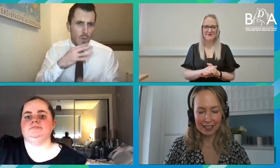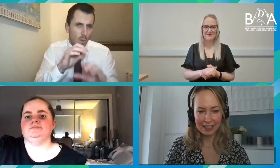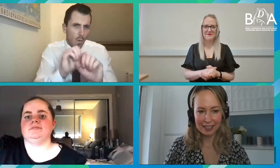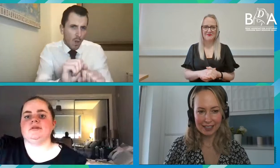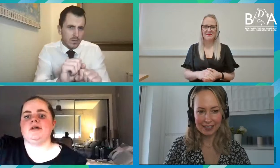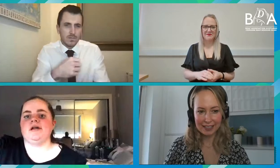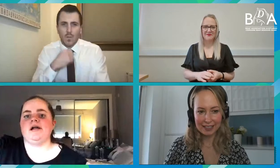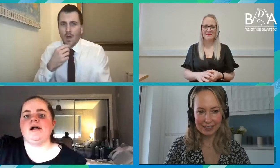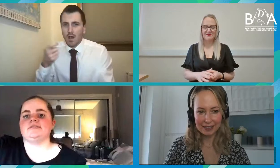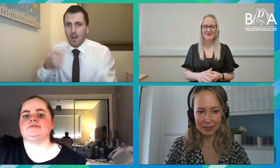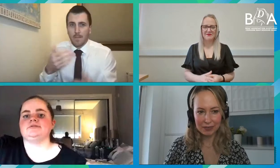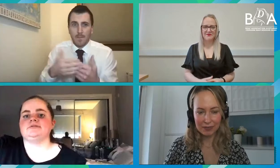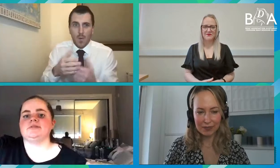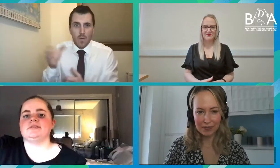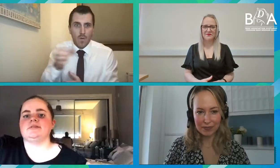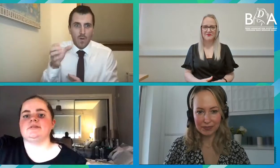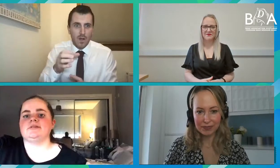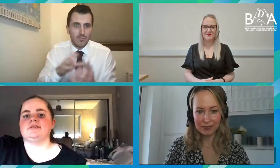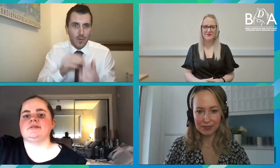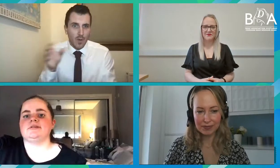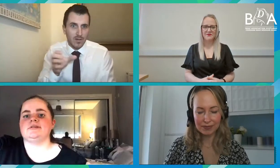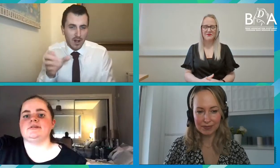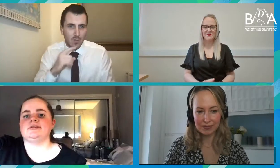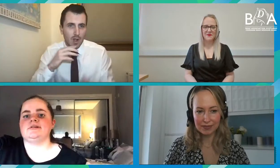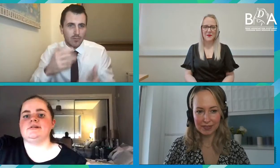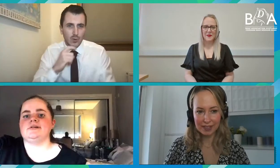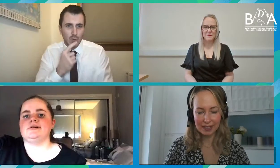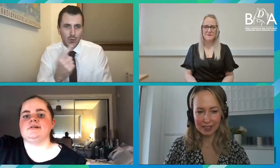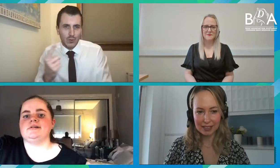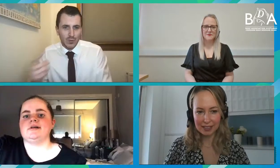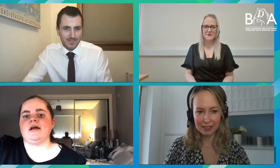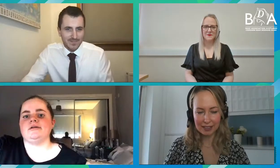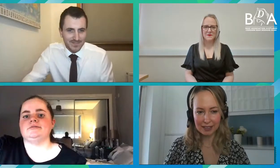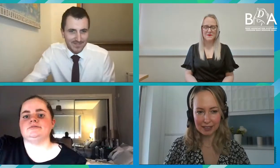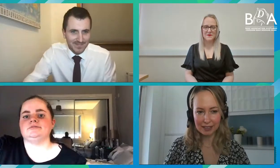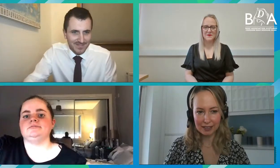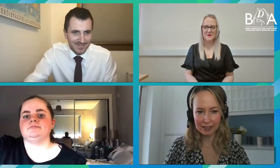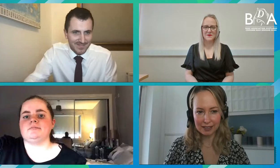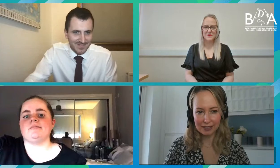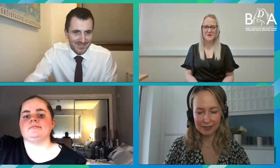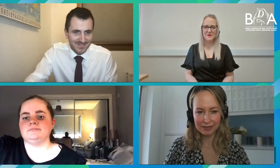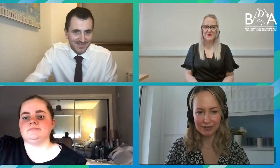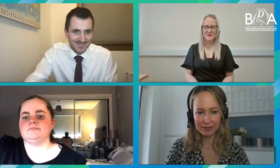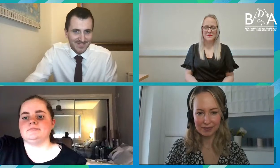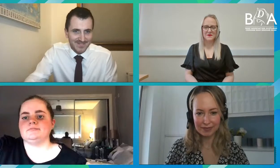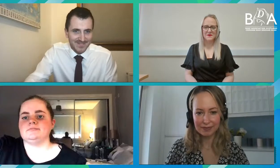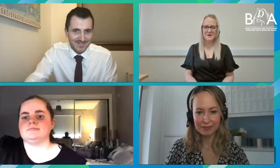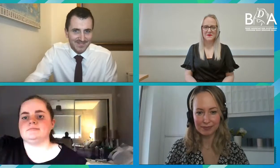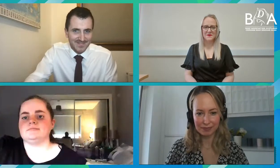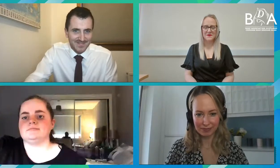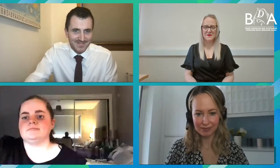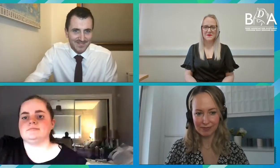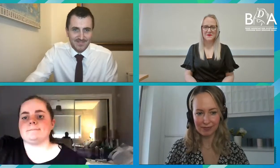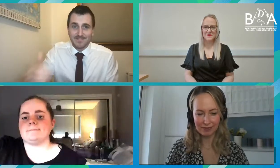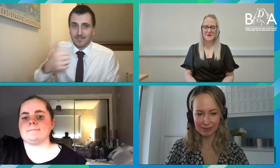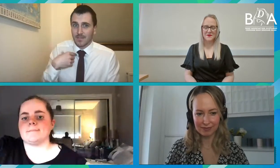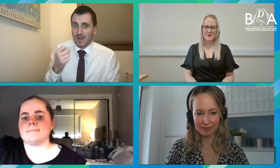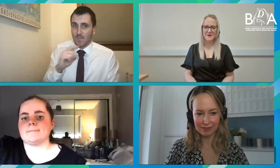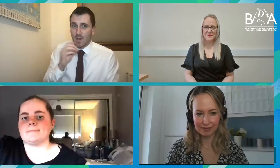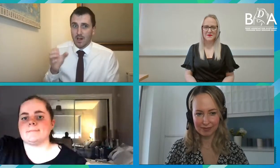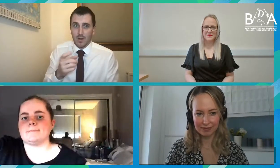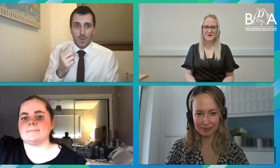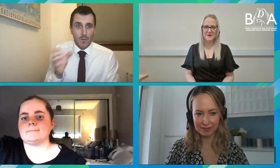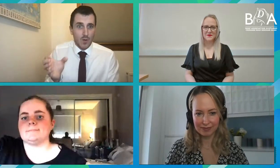Great, fantastic. So if what we can do is maybe bring in some other role models. So let's open the door and bring them